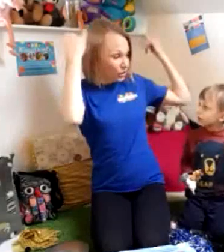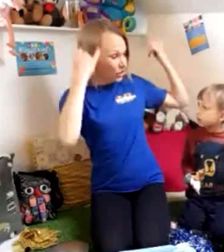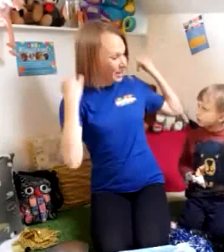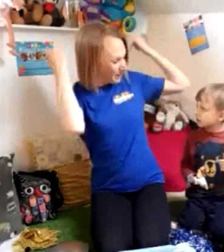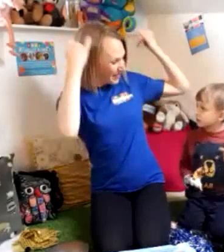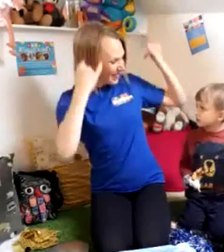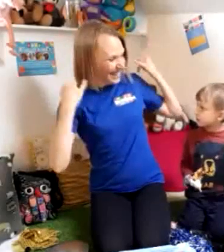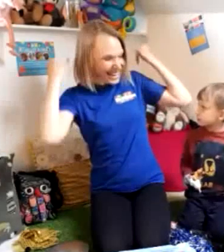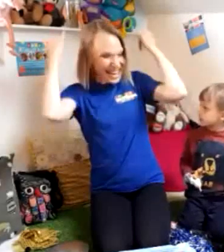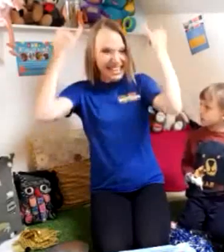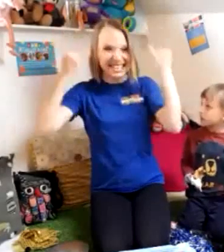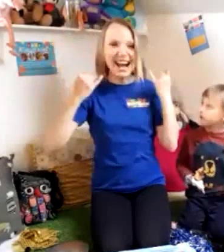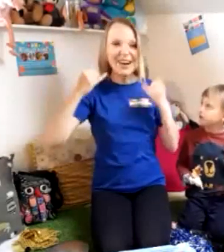sheep.